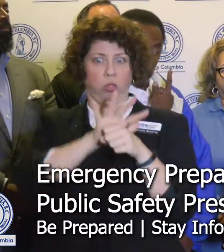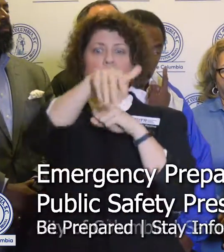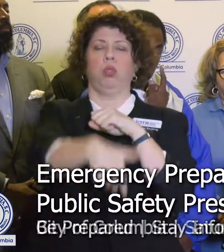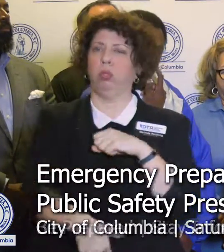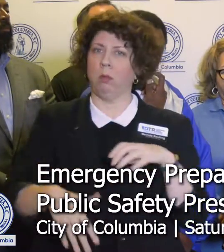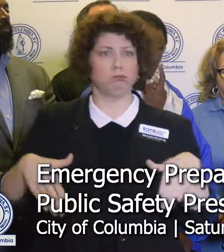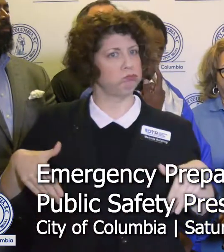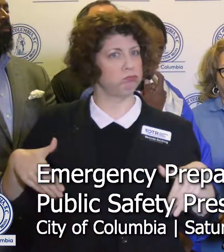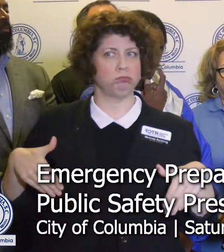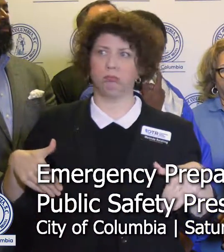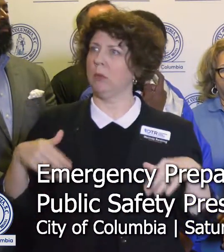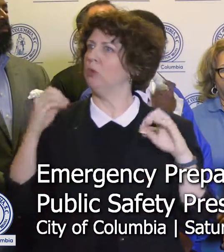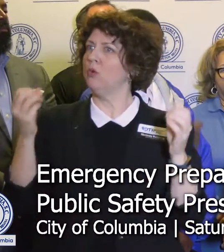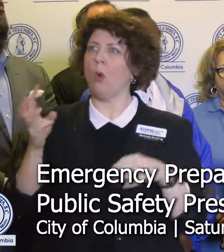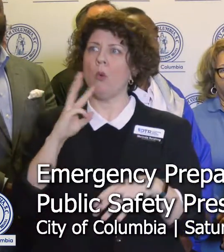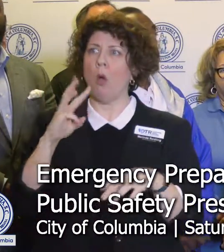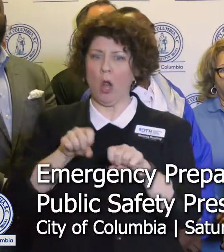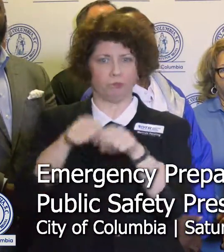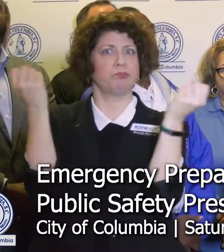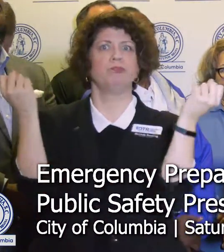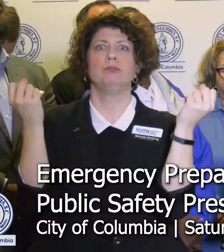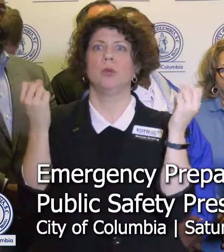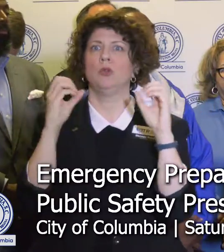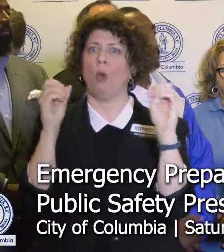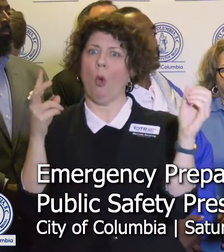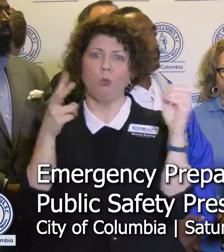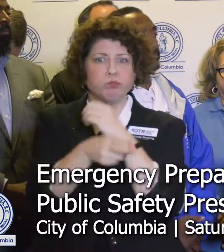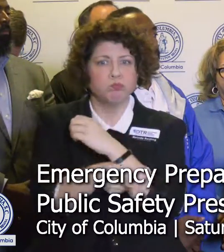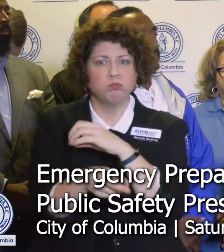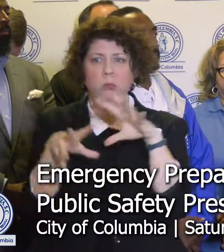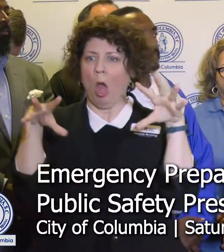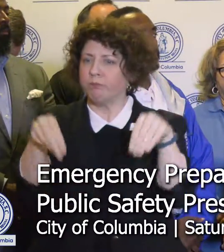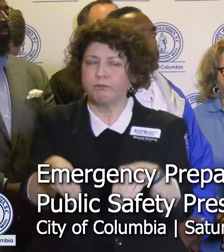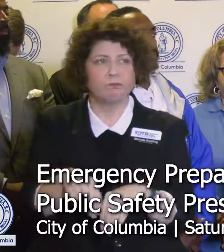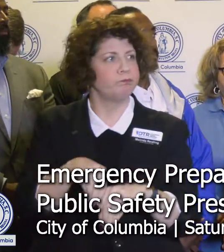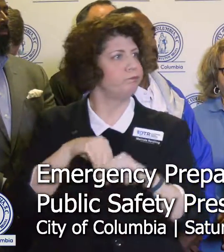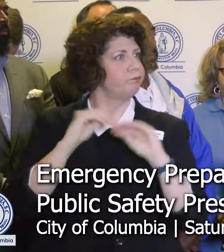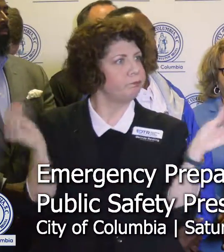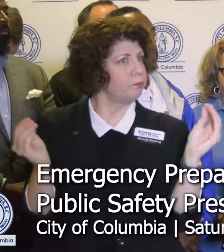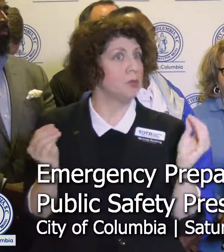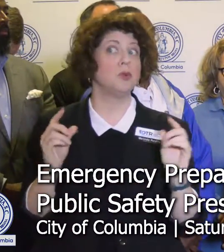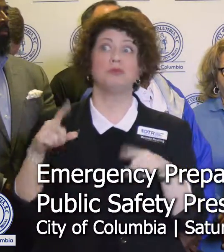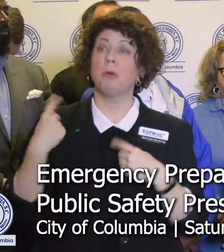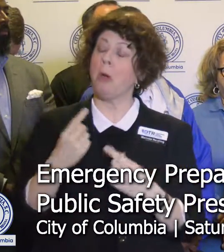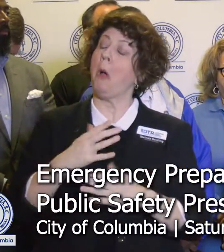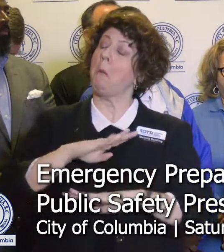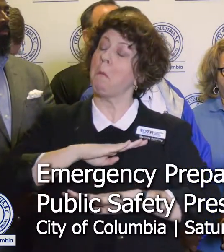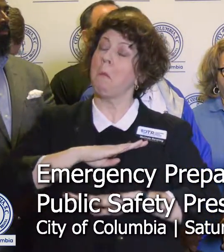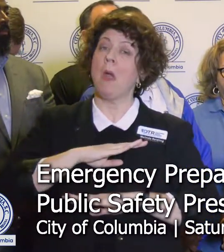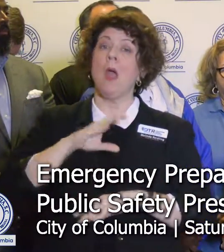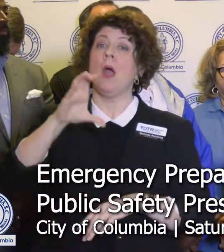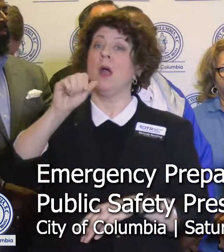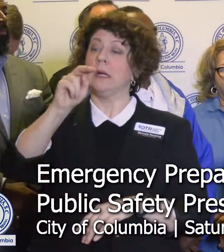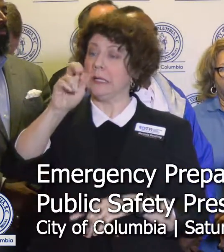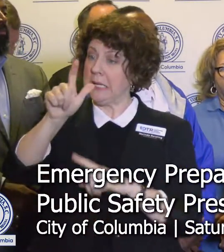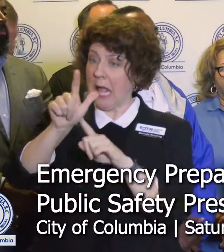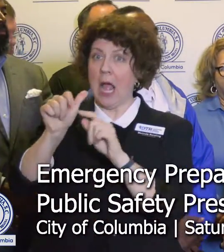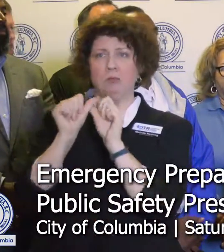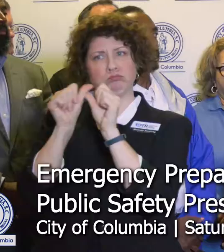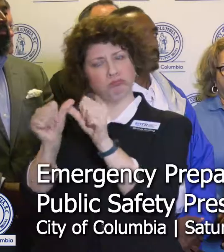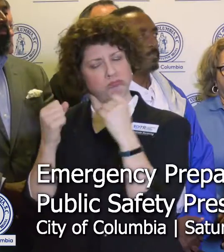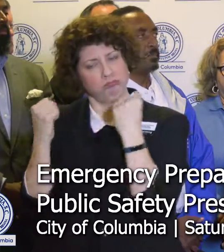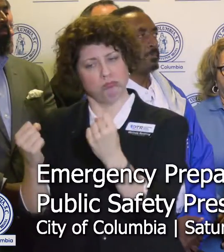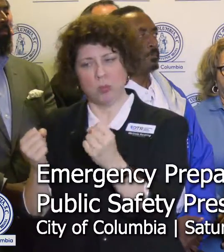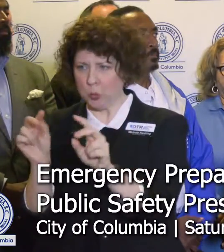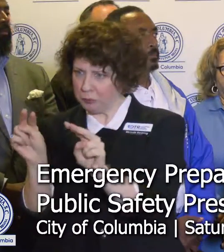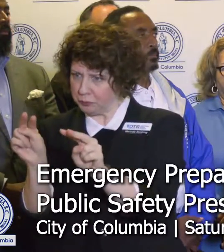date. We've had no water main breaks or service interruptions, so we're very pleased with that so far. The canal is stable. We're managing the